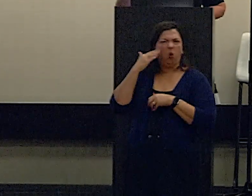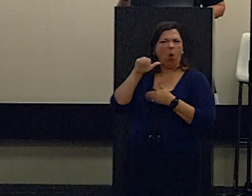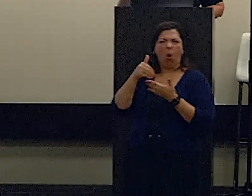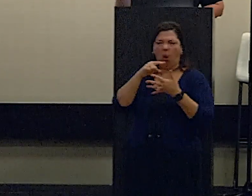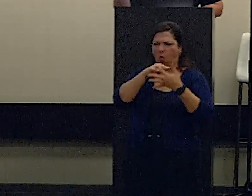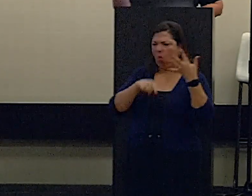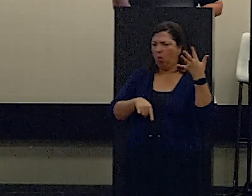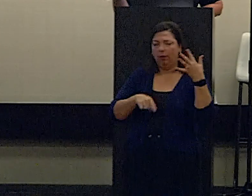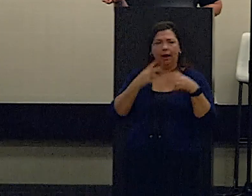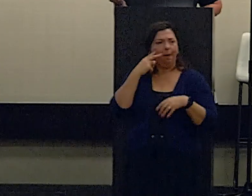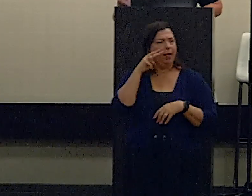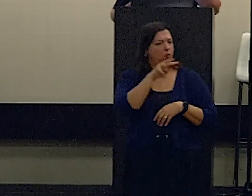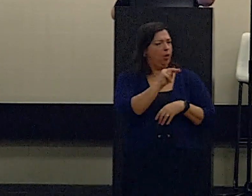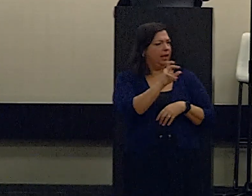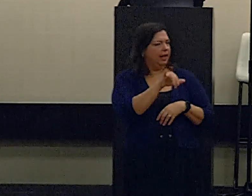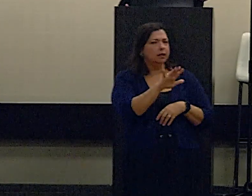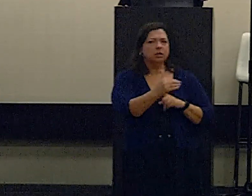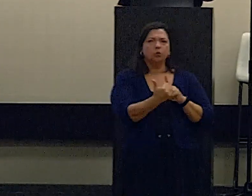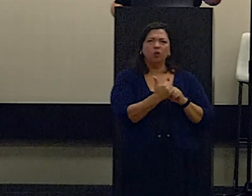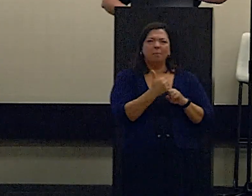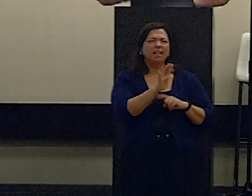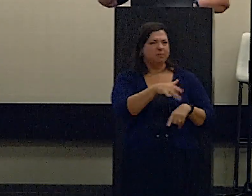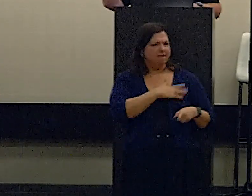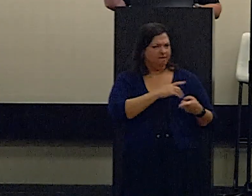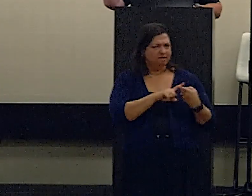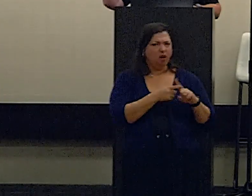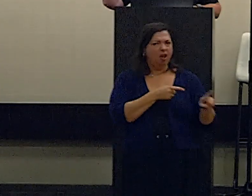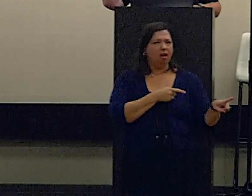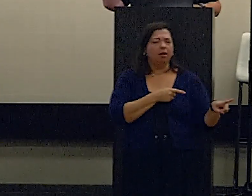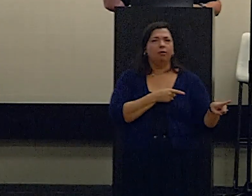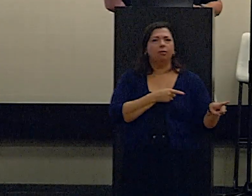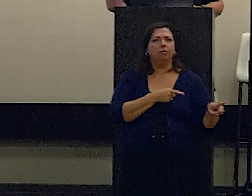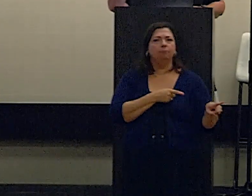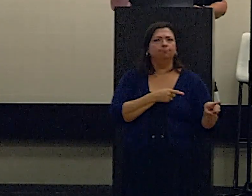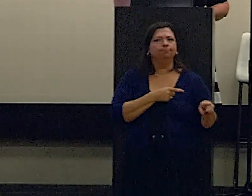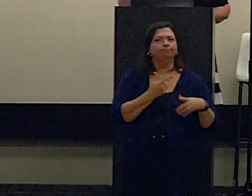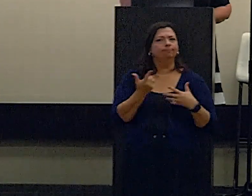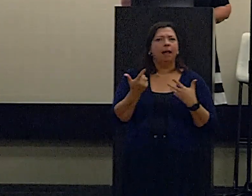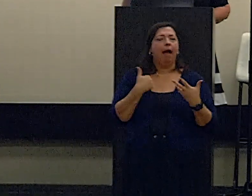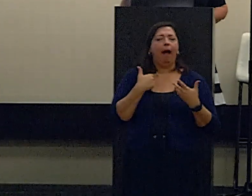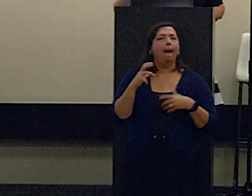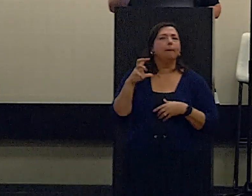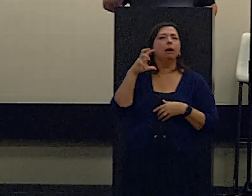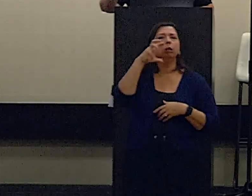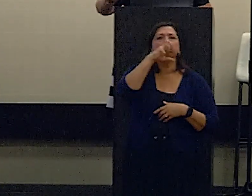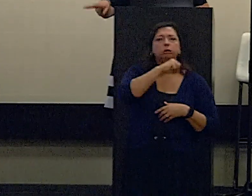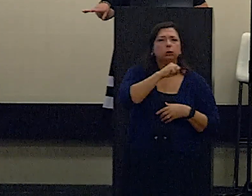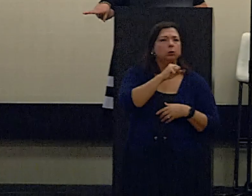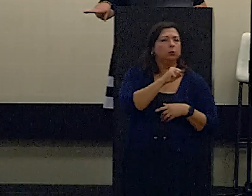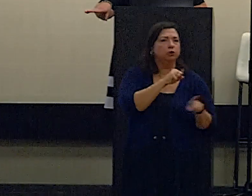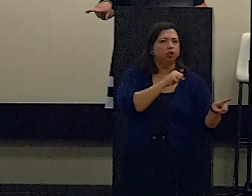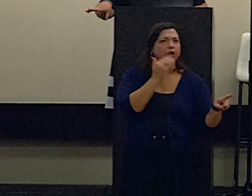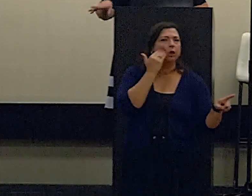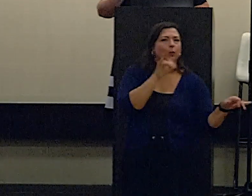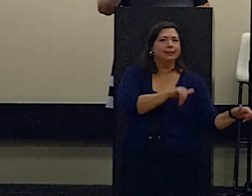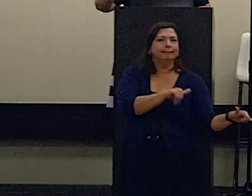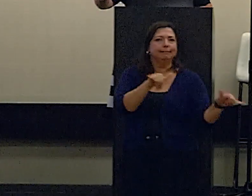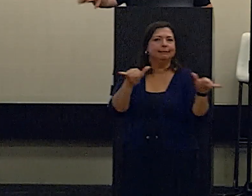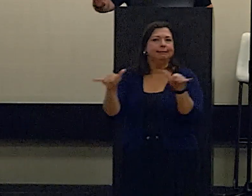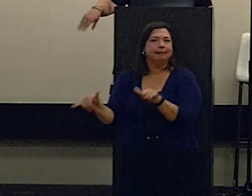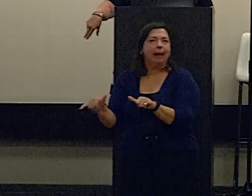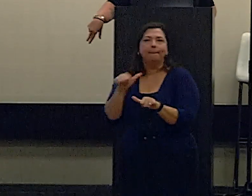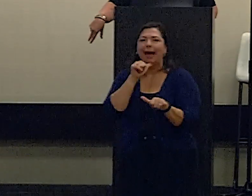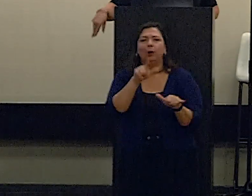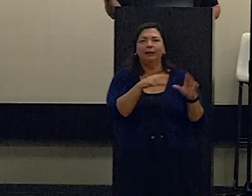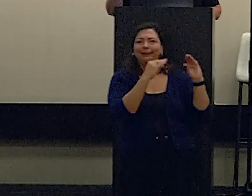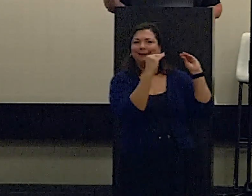So I'm going to look at Nancy, and I'm going to, Nancy reminds me of my friend Heidi, and I'm just going to assume that she knows this stuff. I don't need to